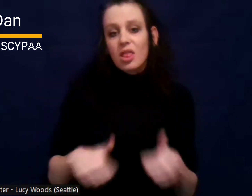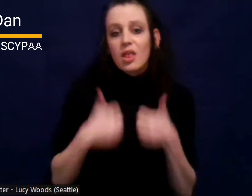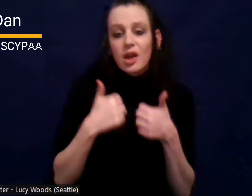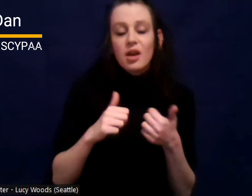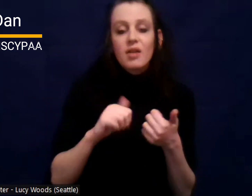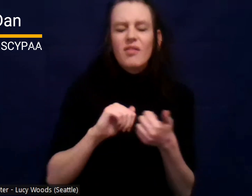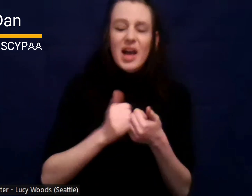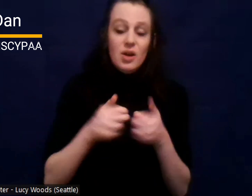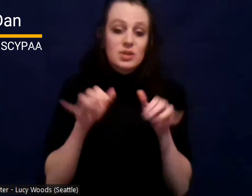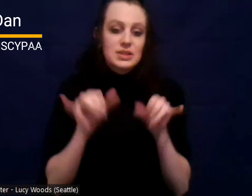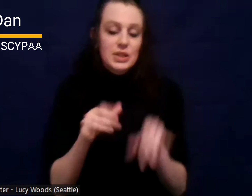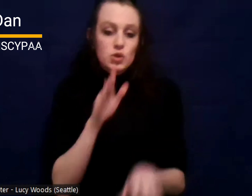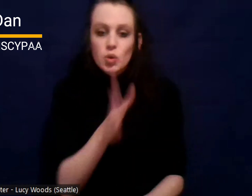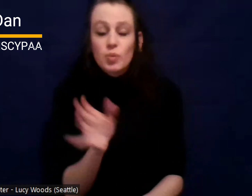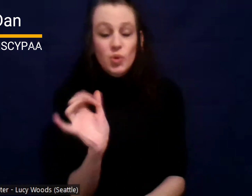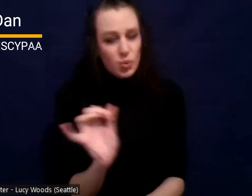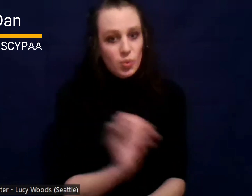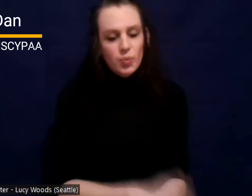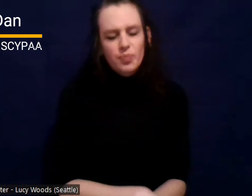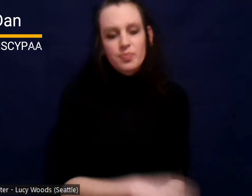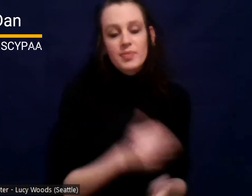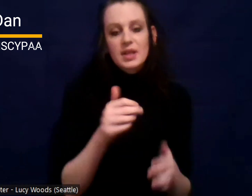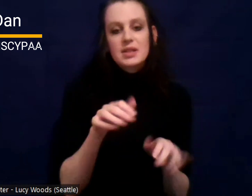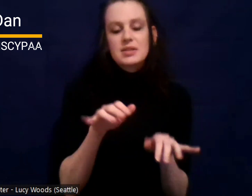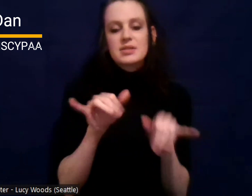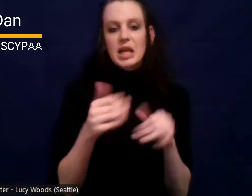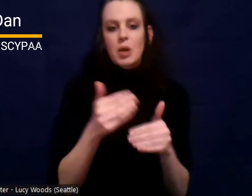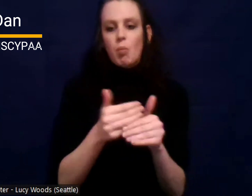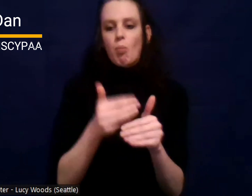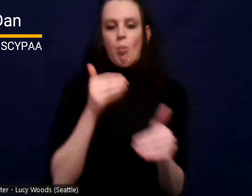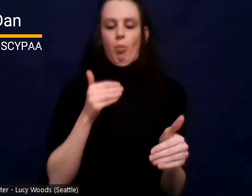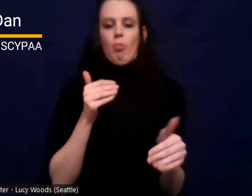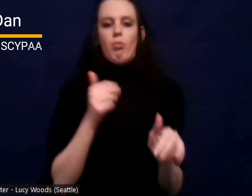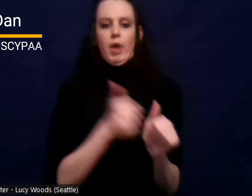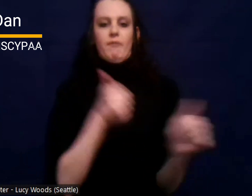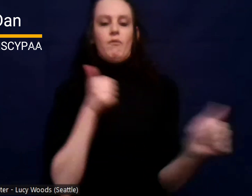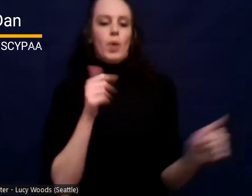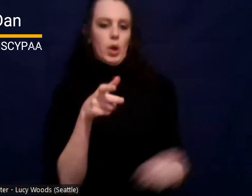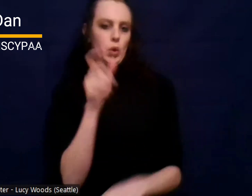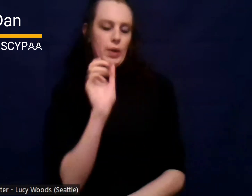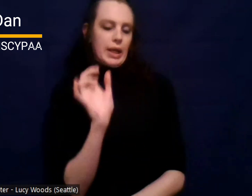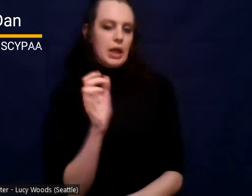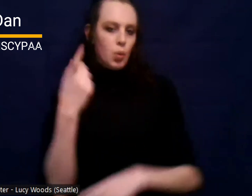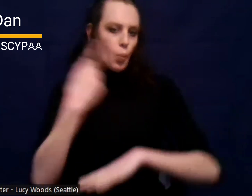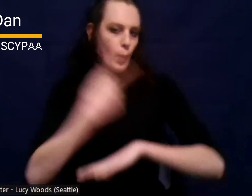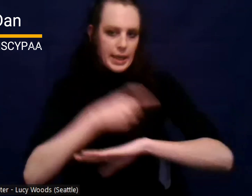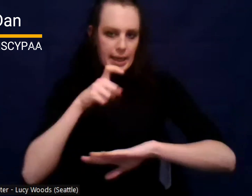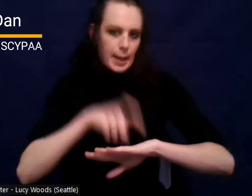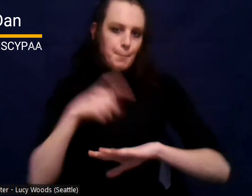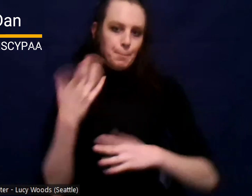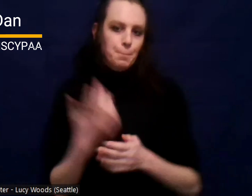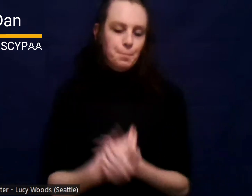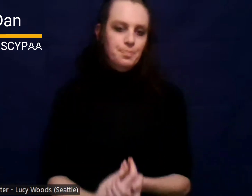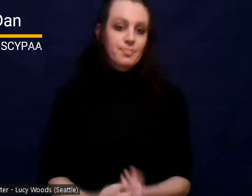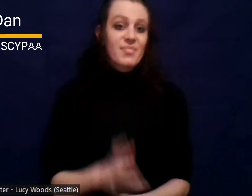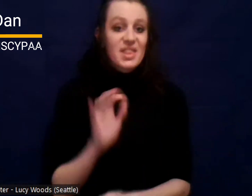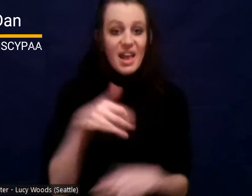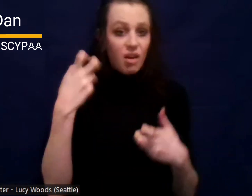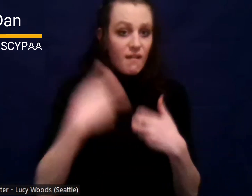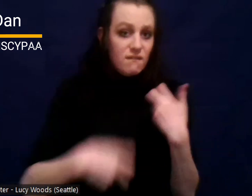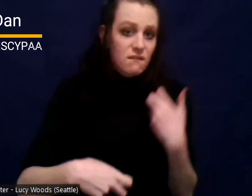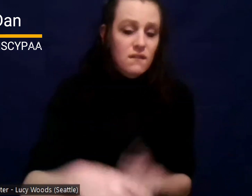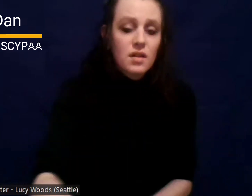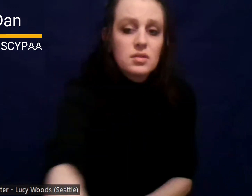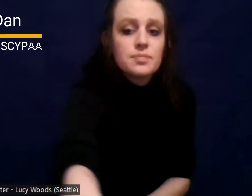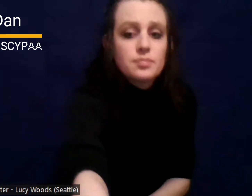stay sober and stay away from the drink one day at a time. So like it was tough. It was